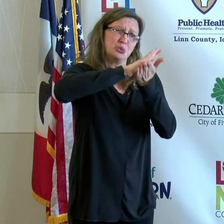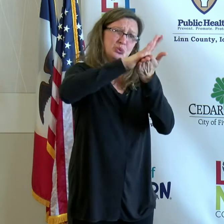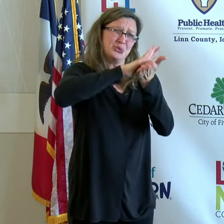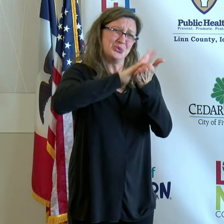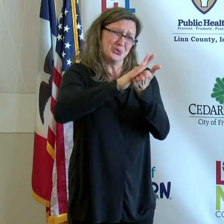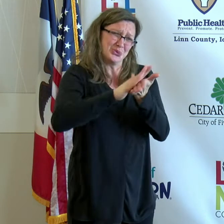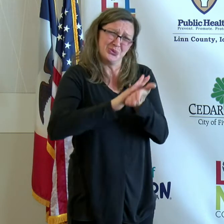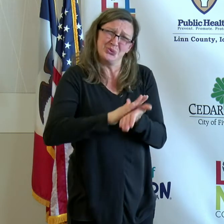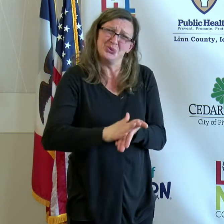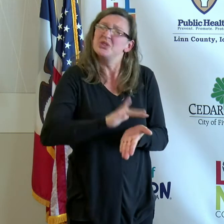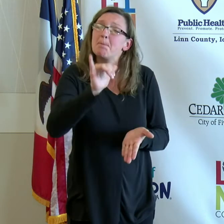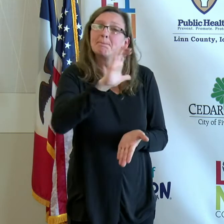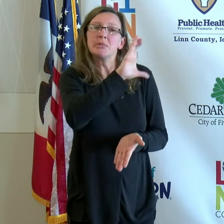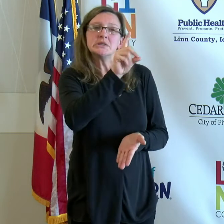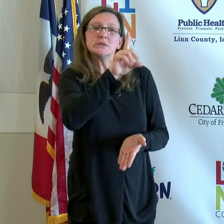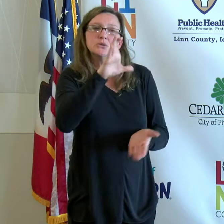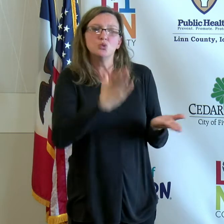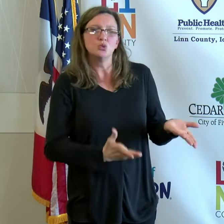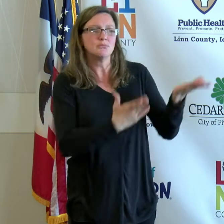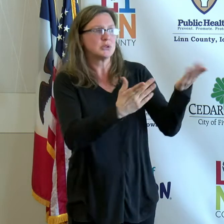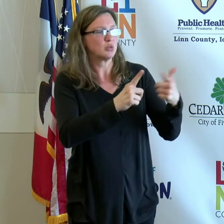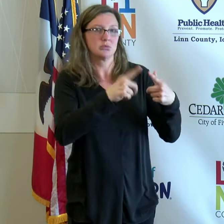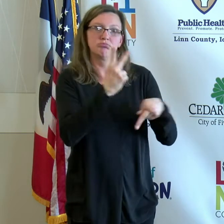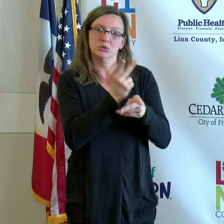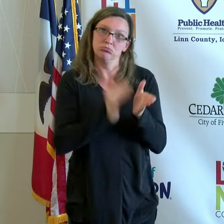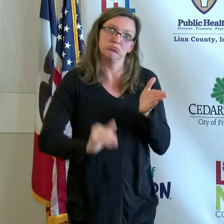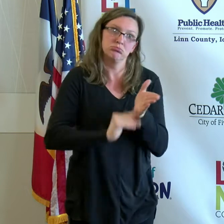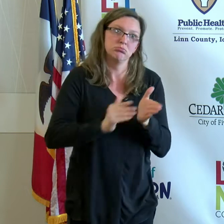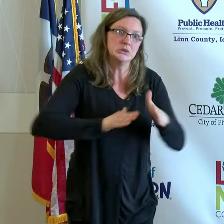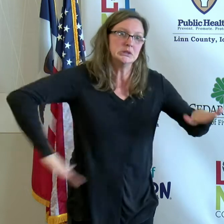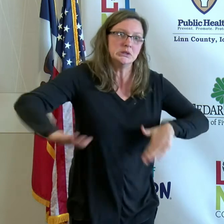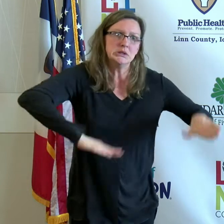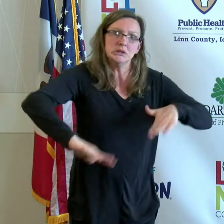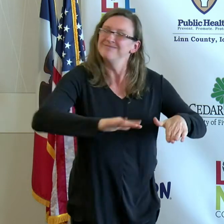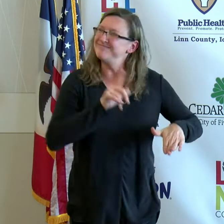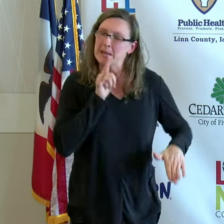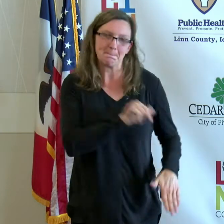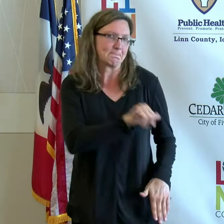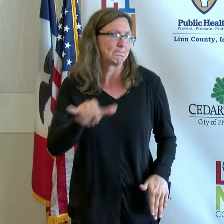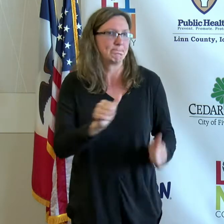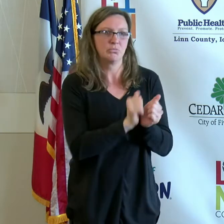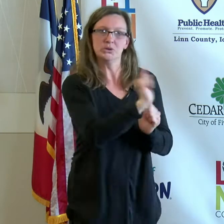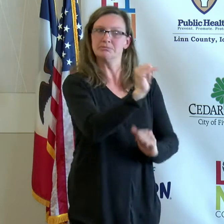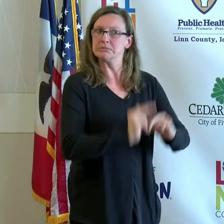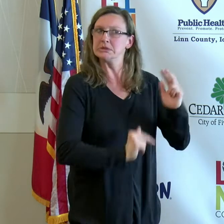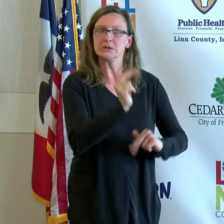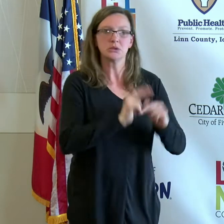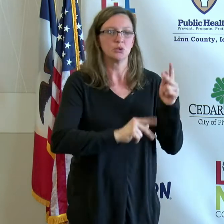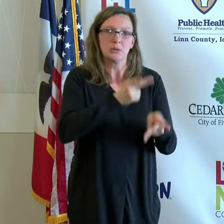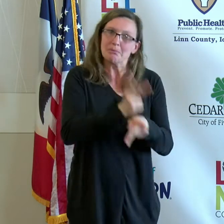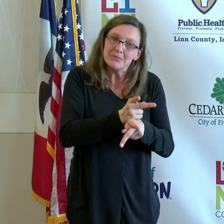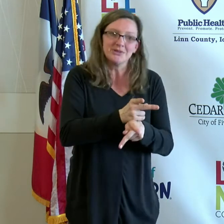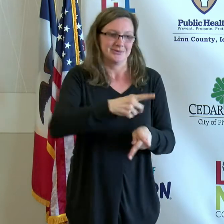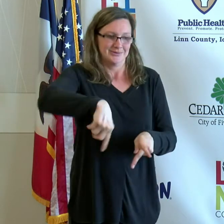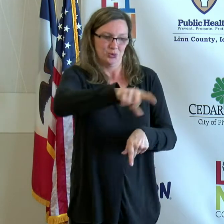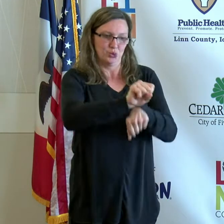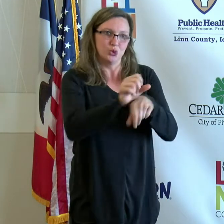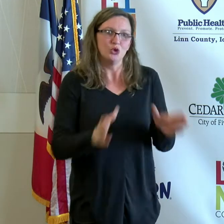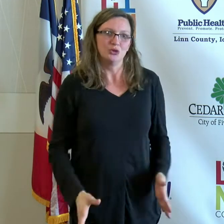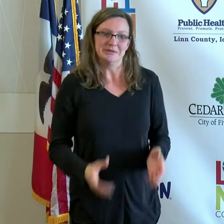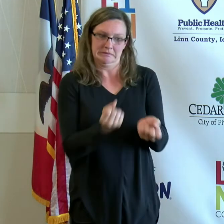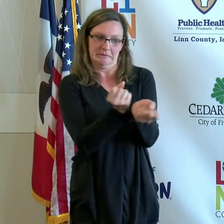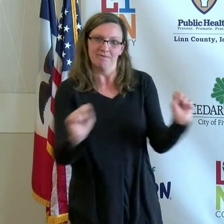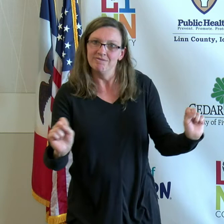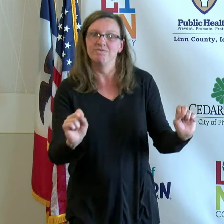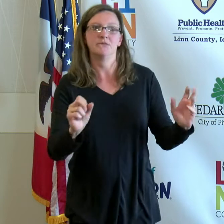safe for employees to work in should they choose to continue to do so. Public health authorities are